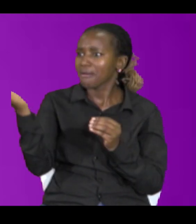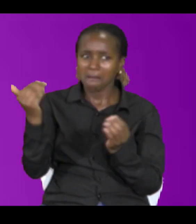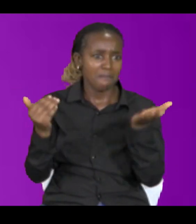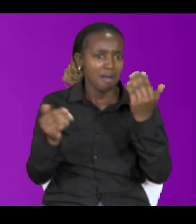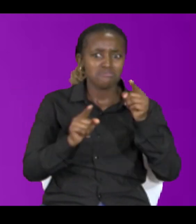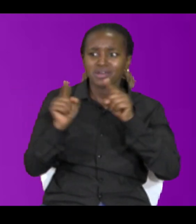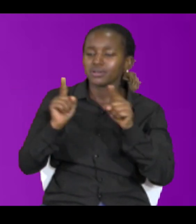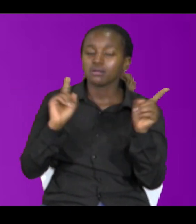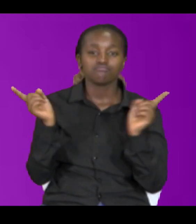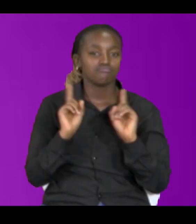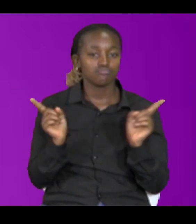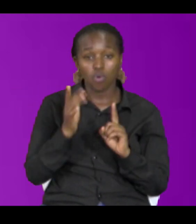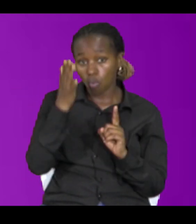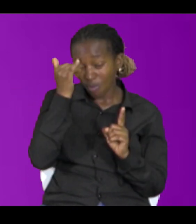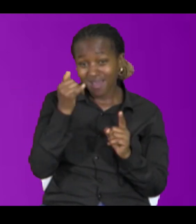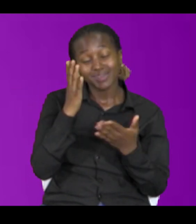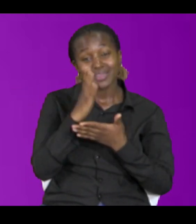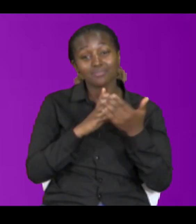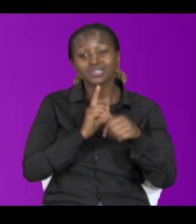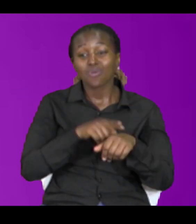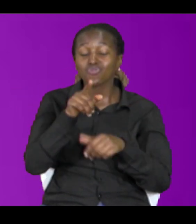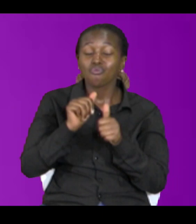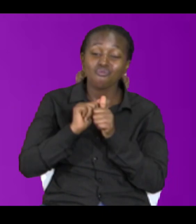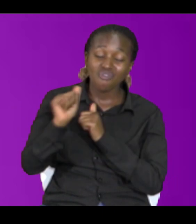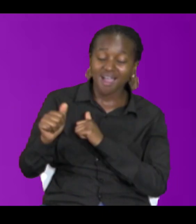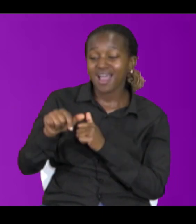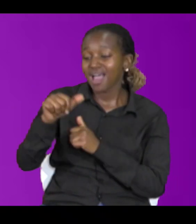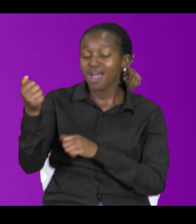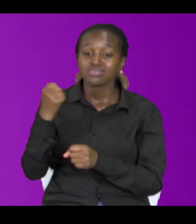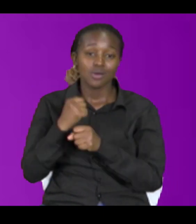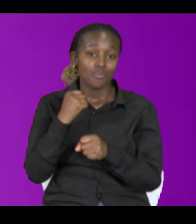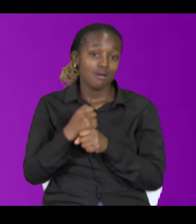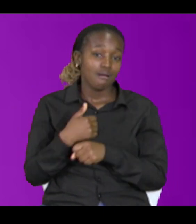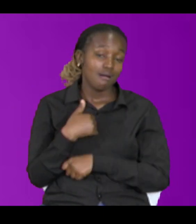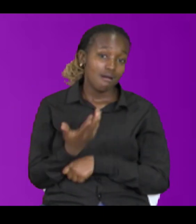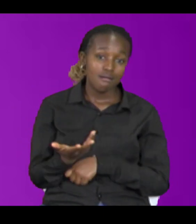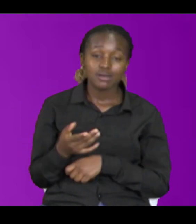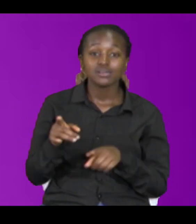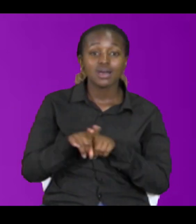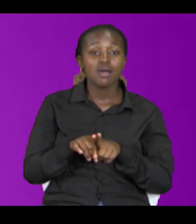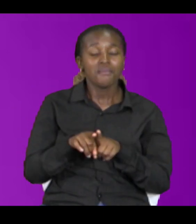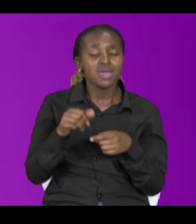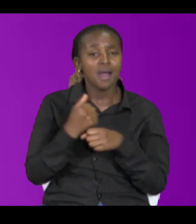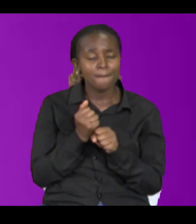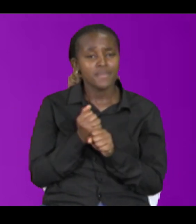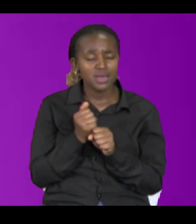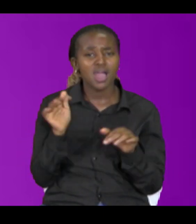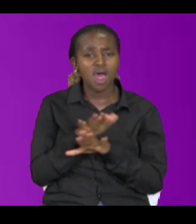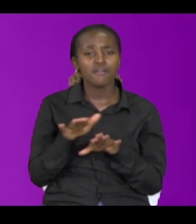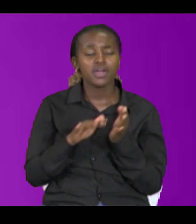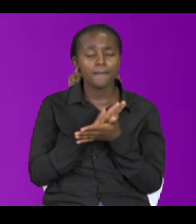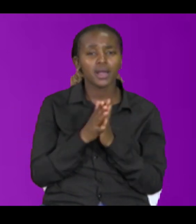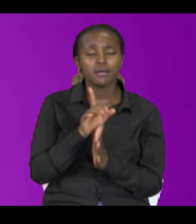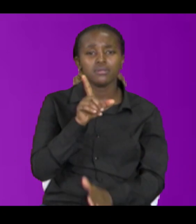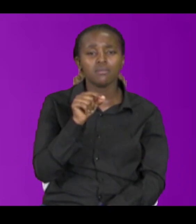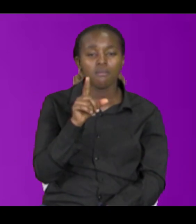have different things to do, and maybe it also minimizes on the cost of transport and all